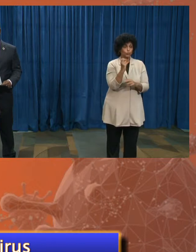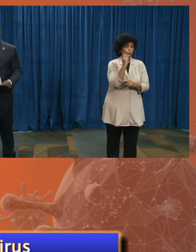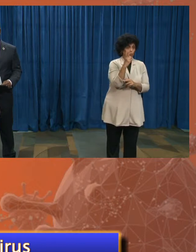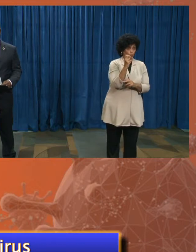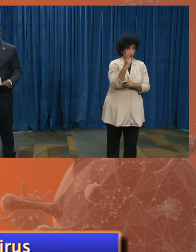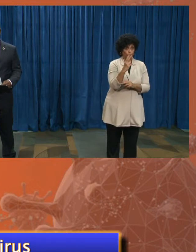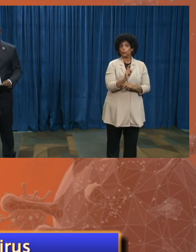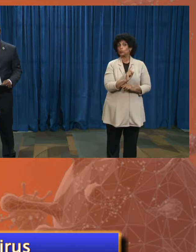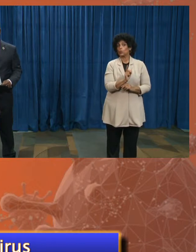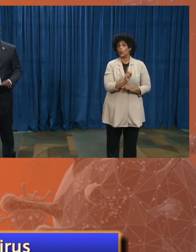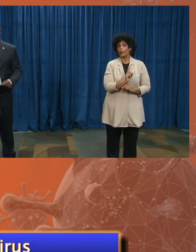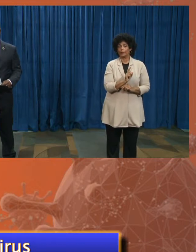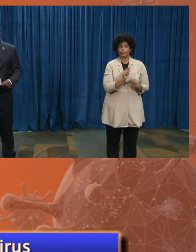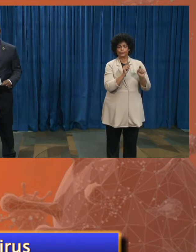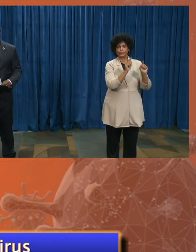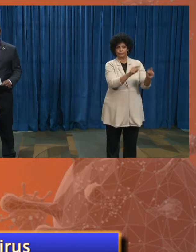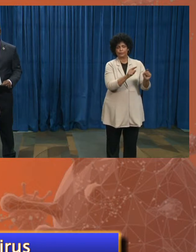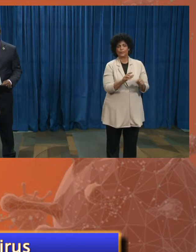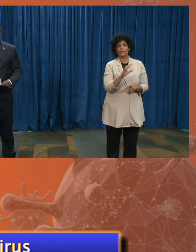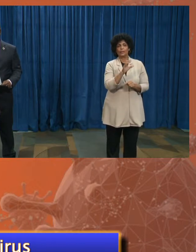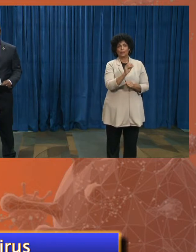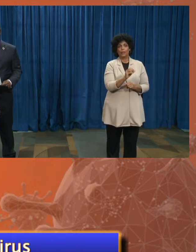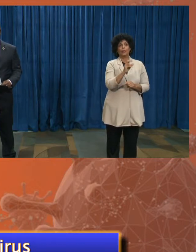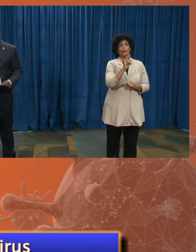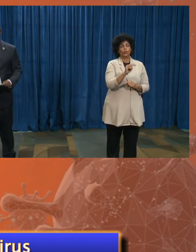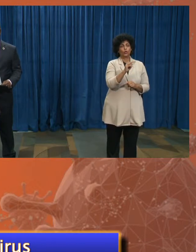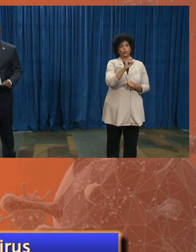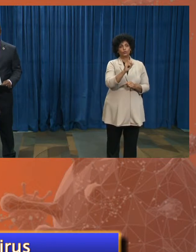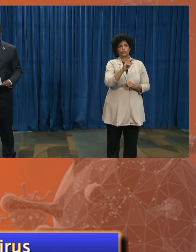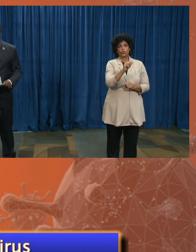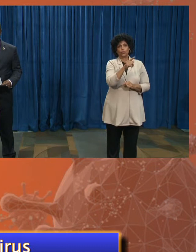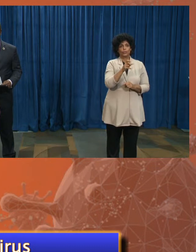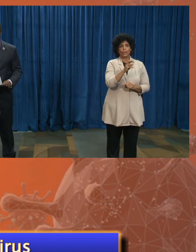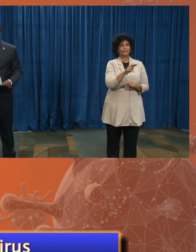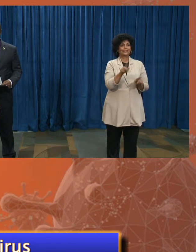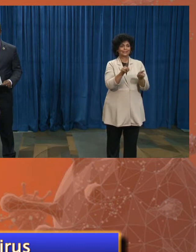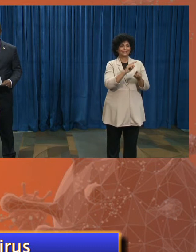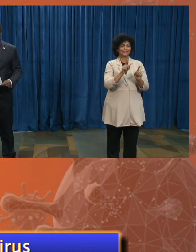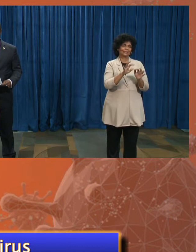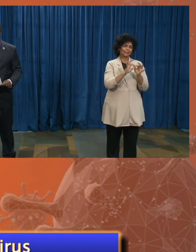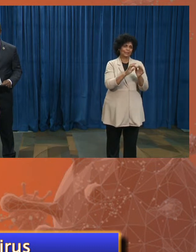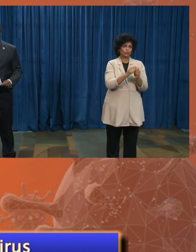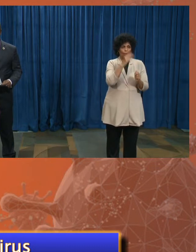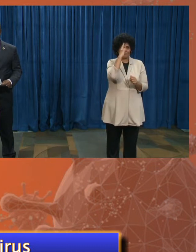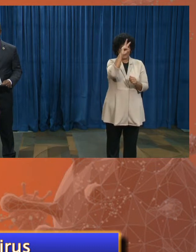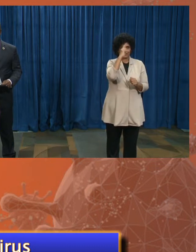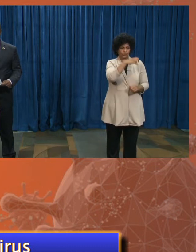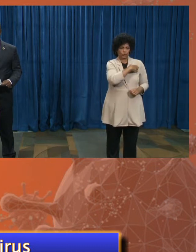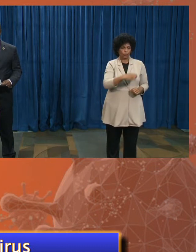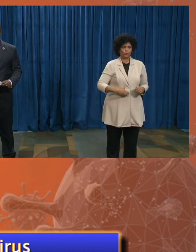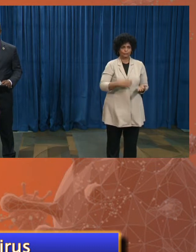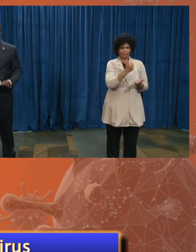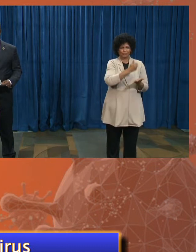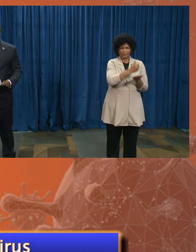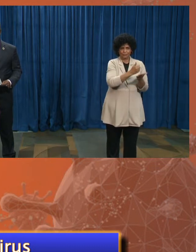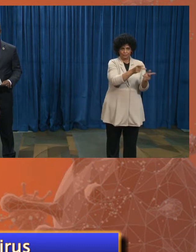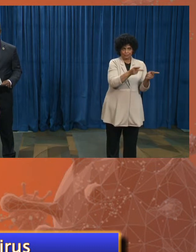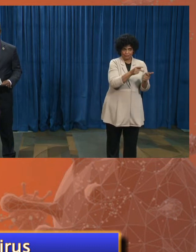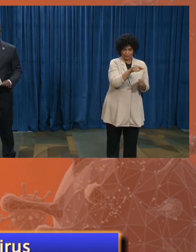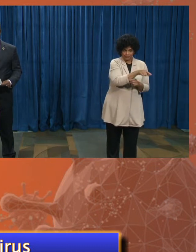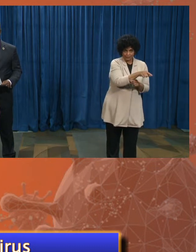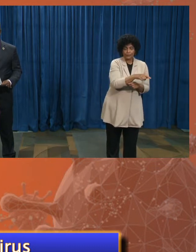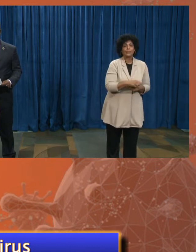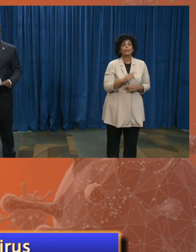the Consulado de Mexico. Tomorrow afternoon, it will move